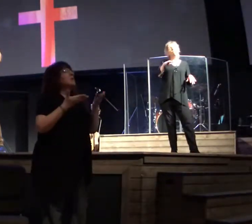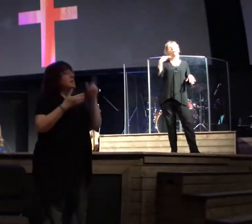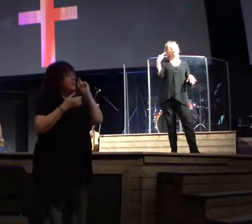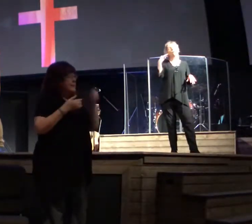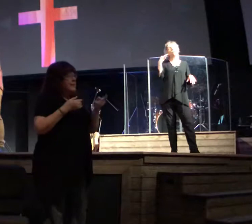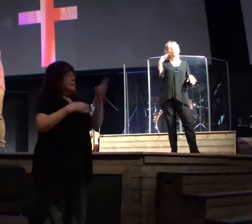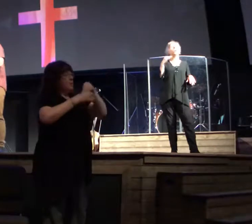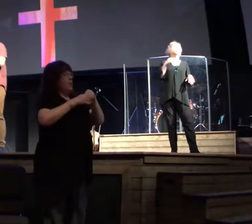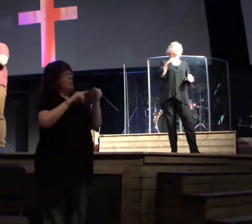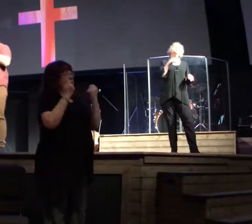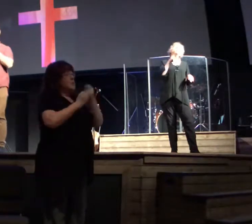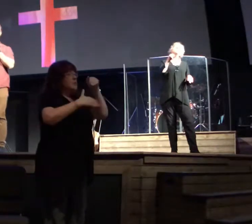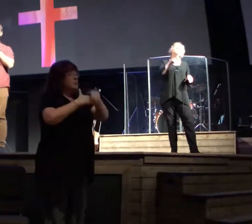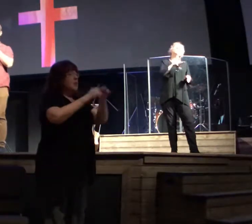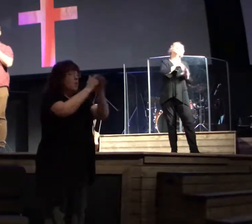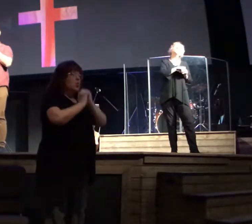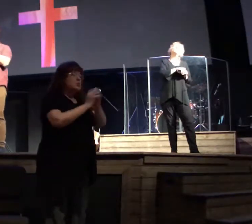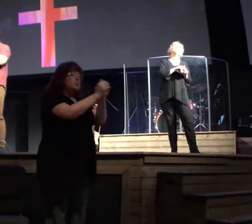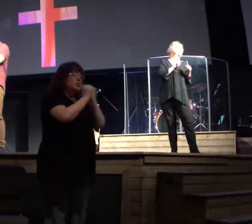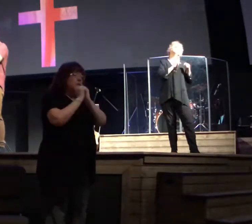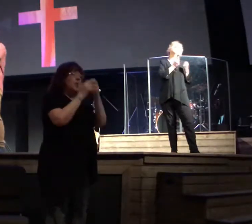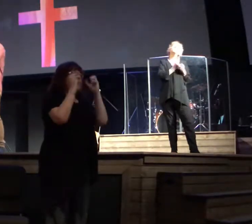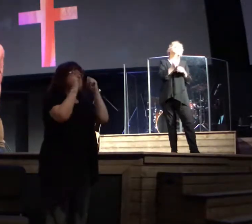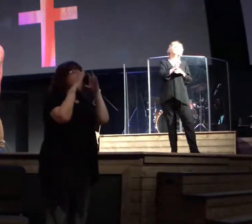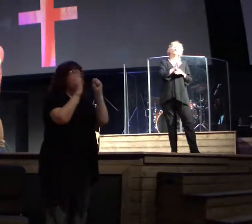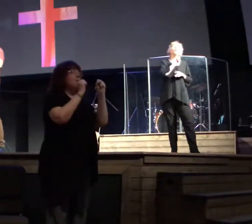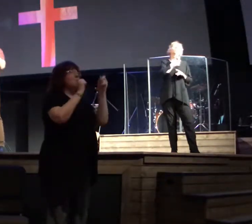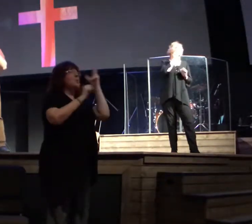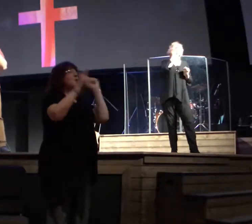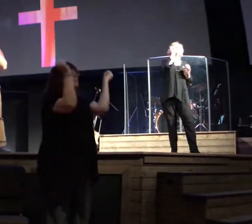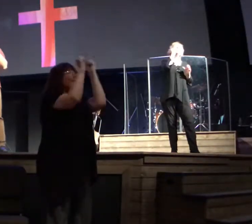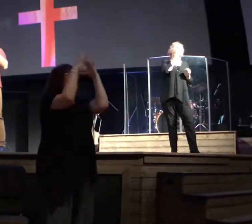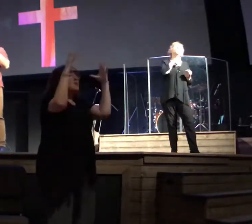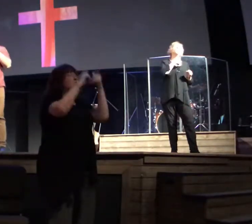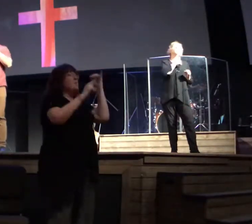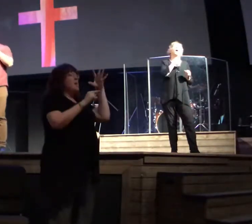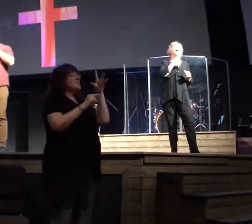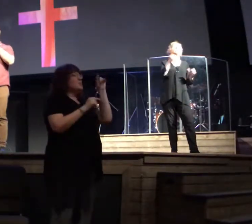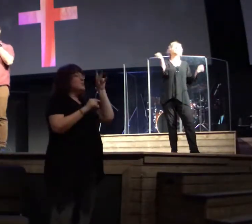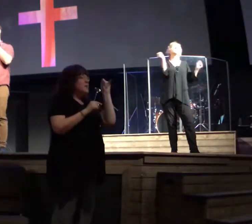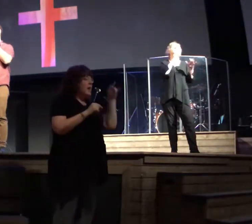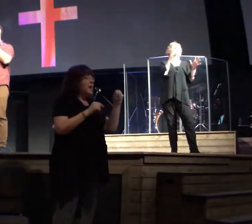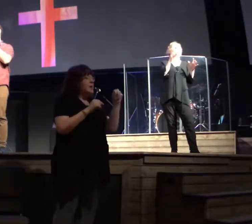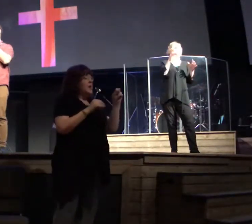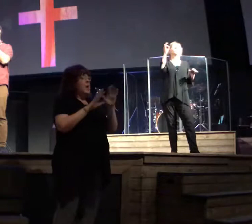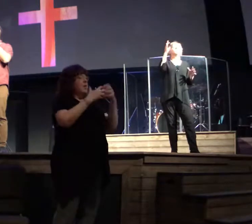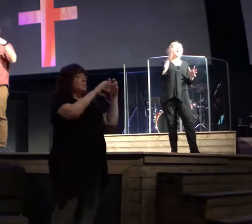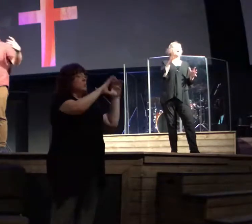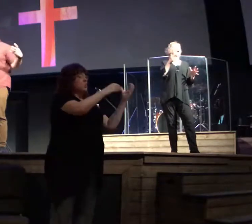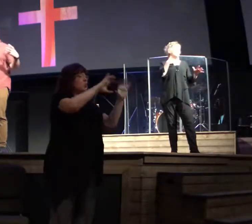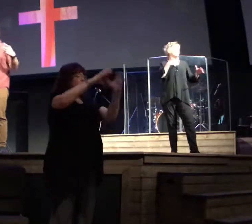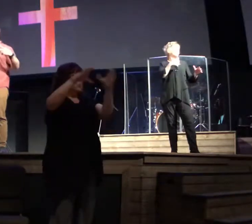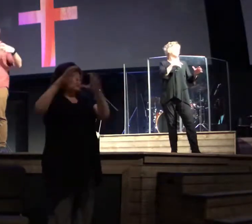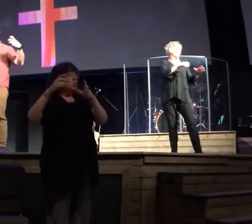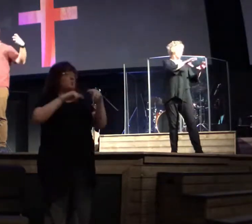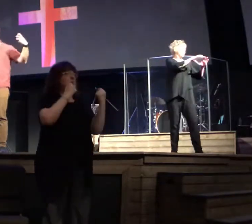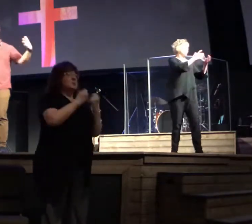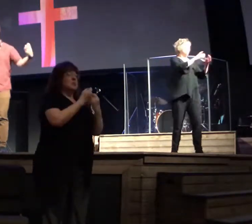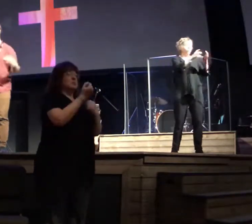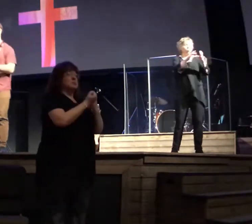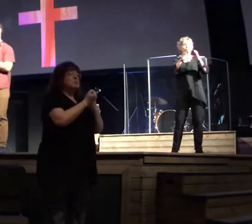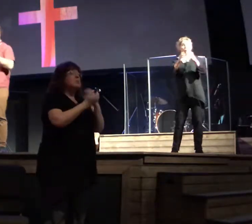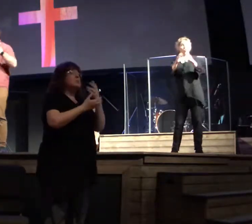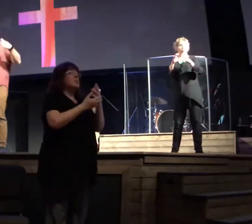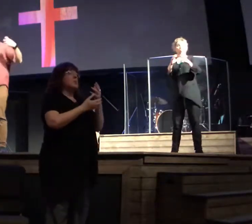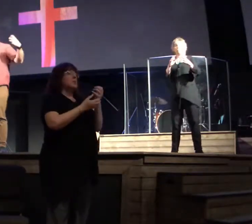you need to be a part of team night. We worship together. It's amazing. We hear vision from Pastor Dan, and then we break out into our team huddles, and we